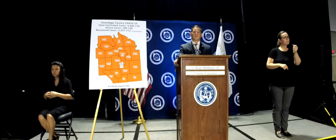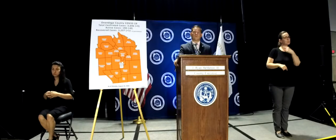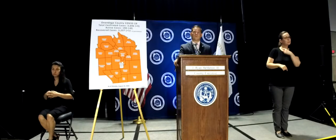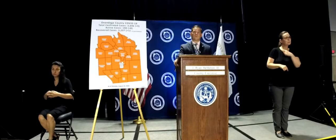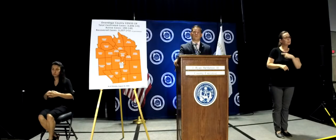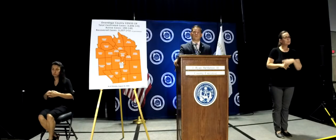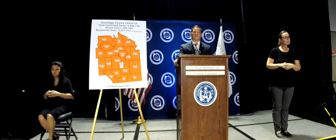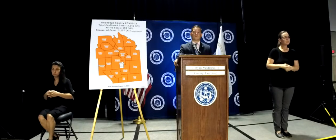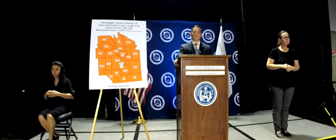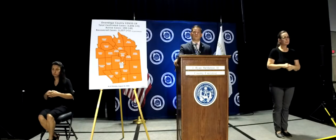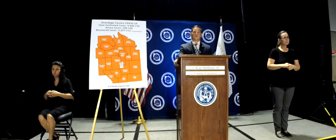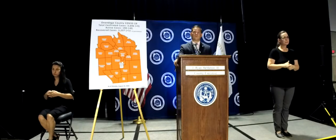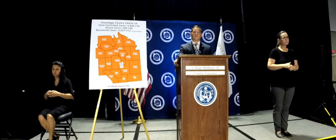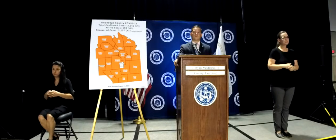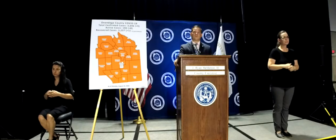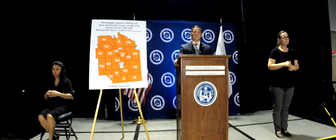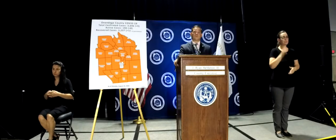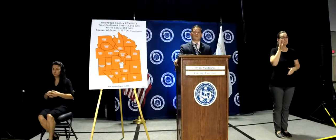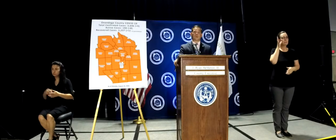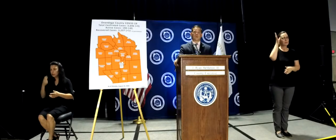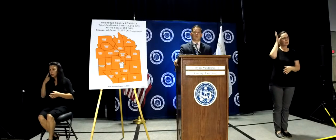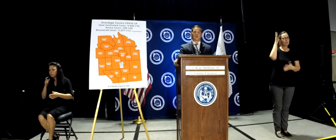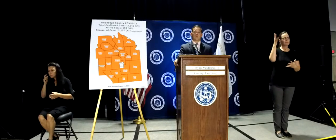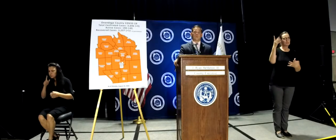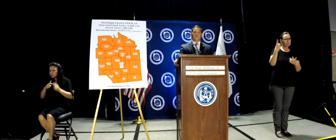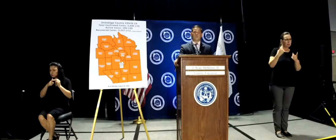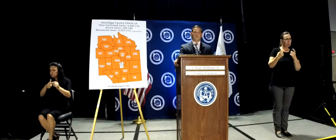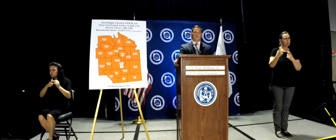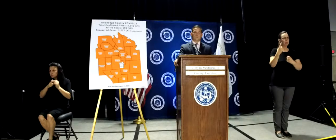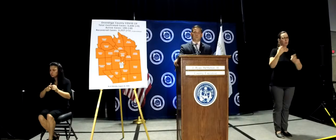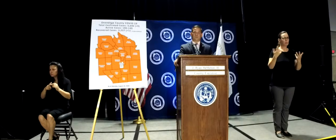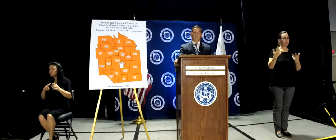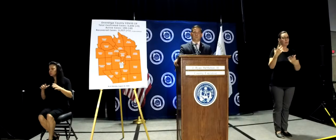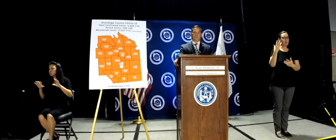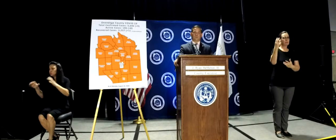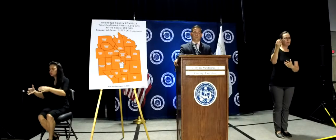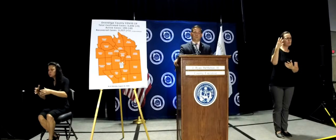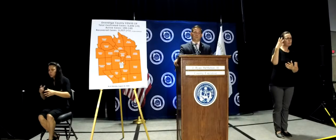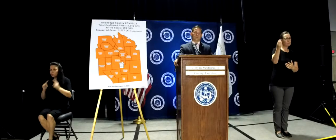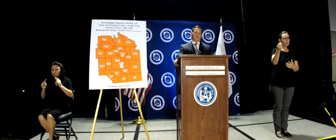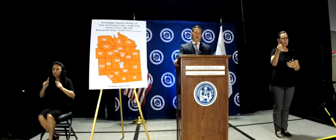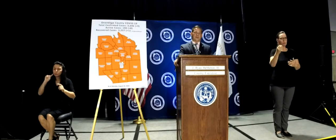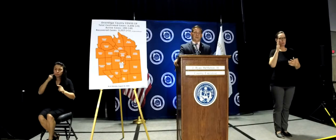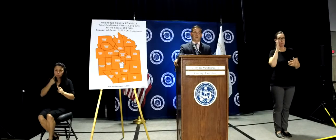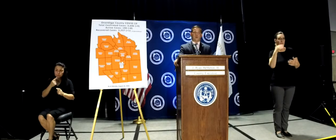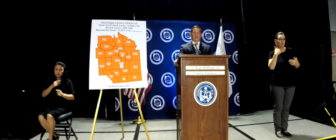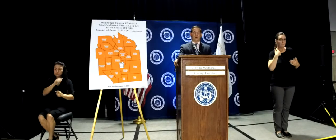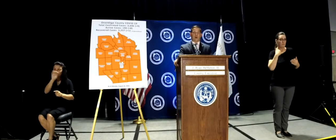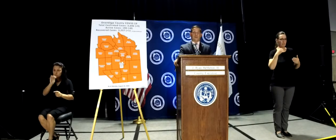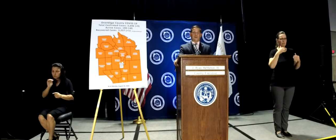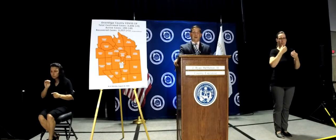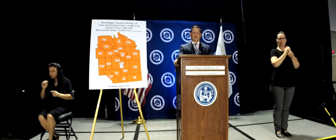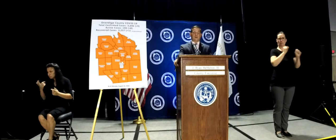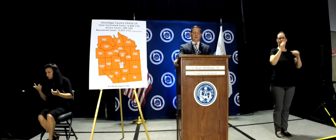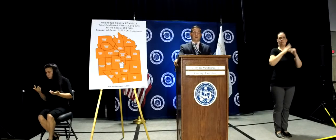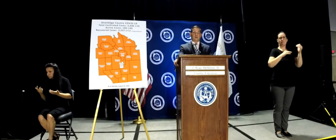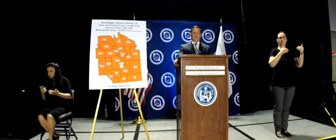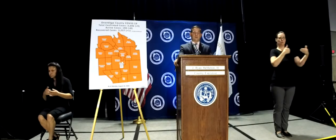health department superintendents about that at all? They're wondering if that might be safer in some aspect. Yeah, I think overall,